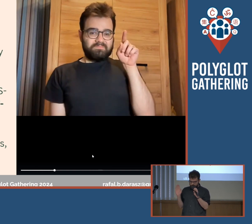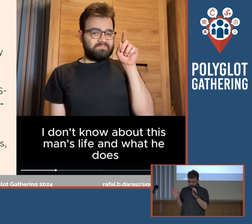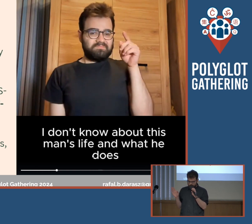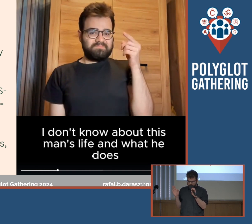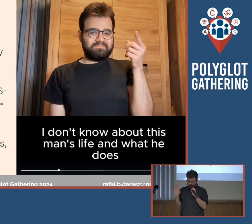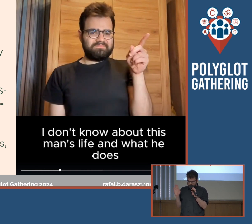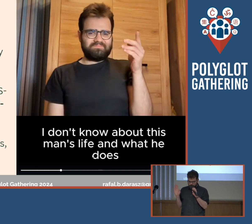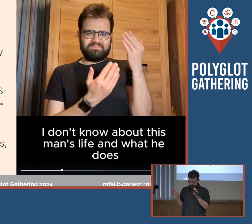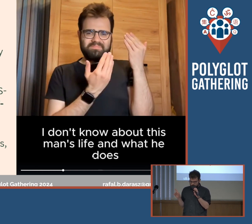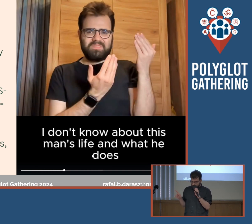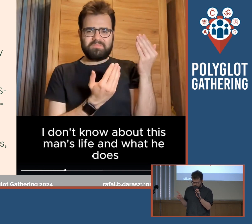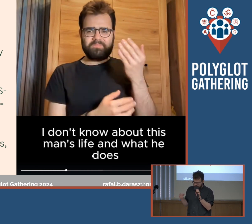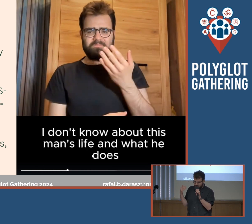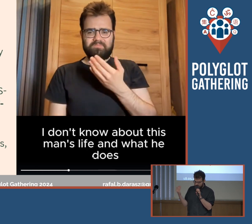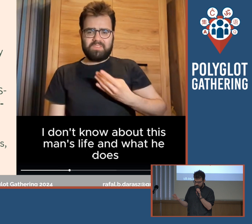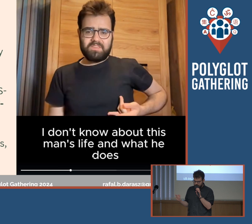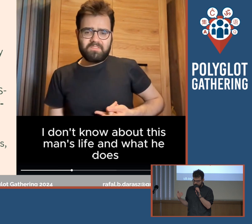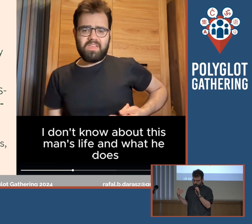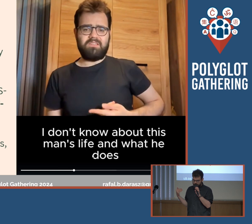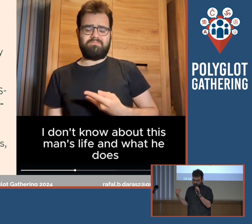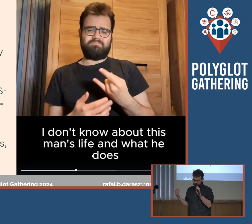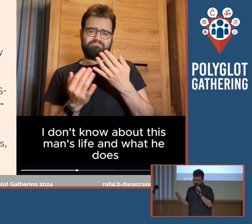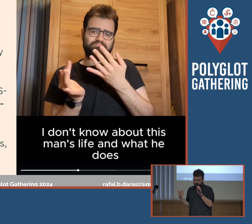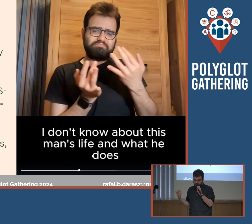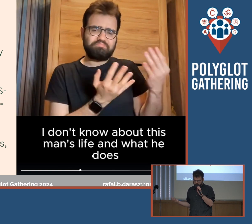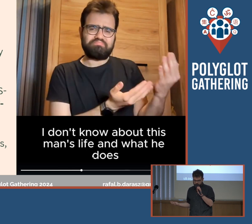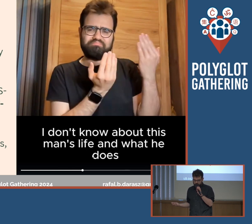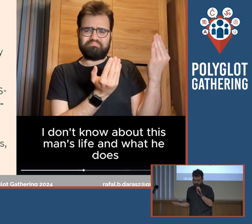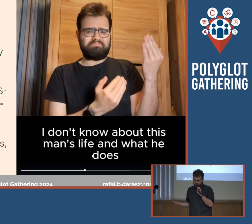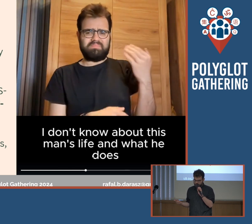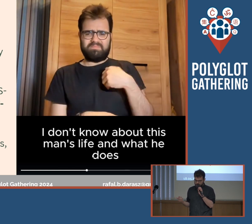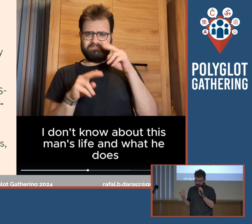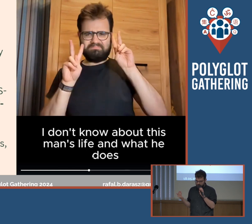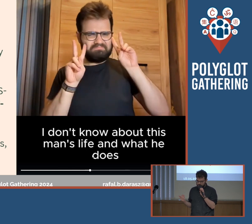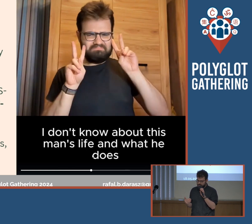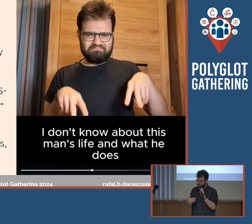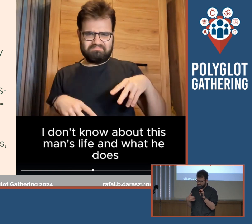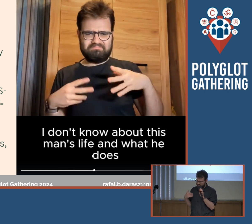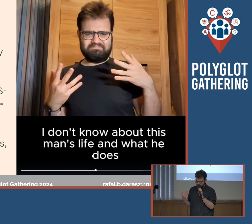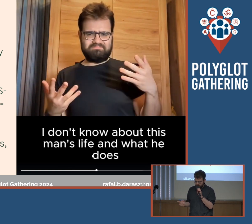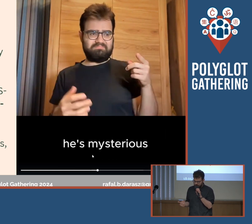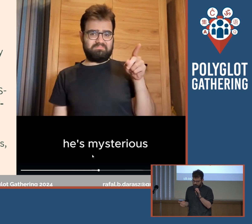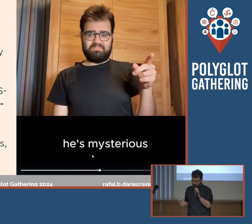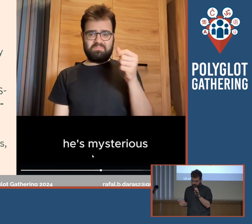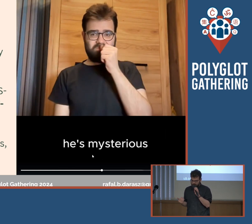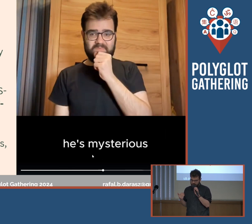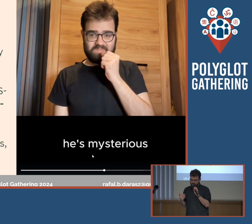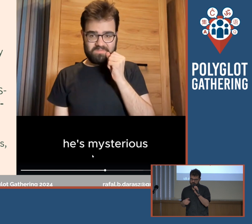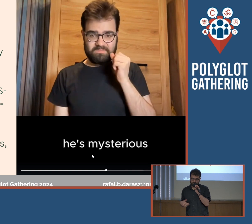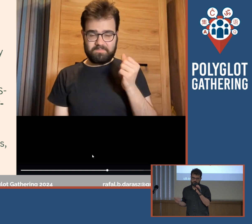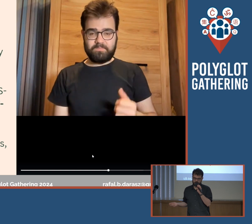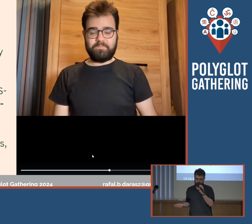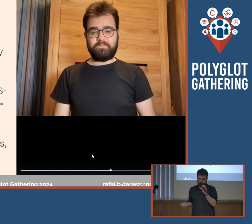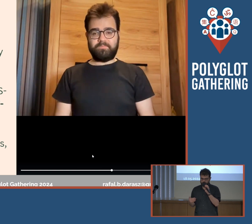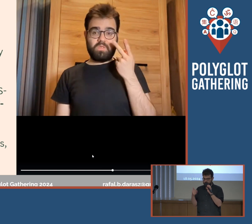I about that man, his life and issues, his, I don't know. He